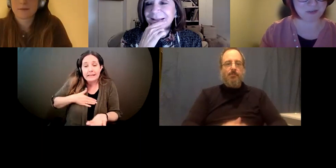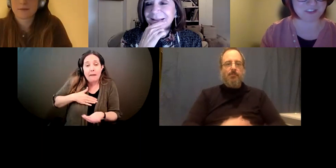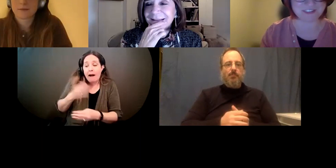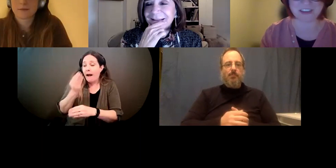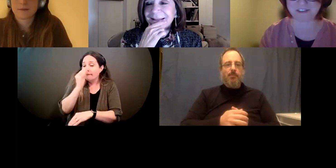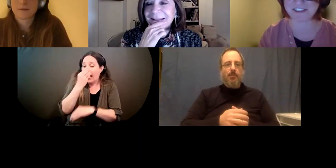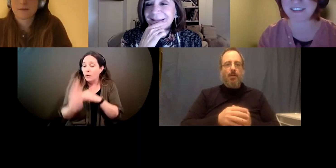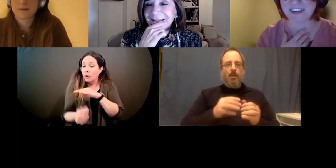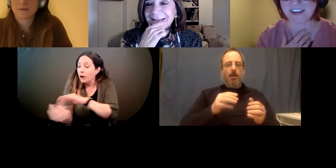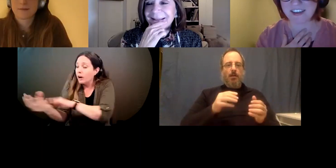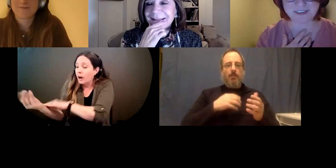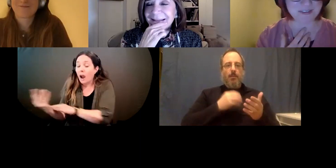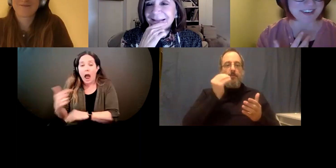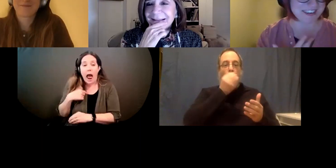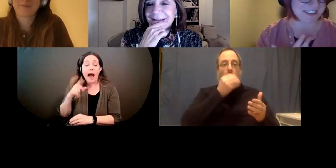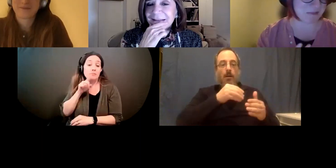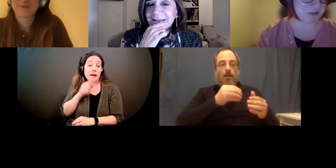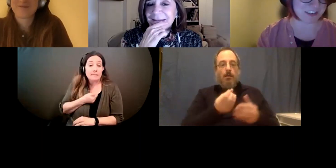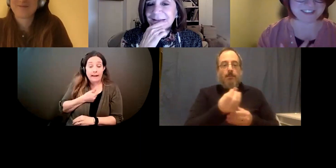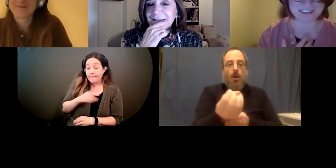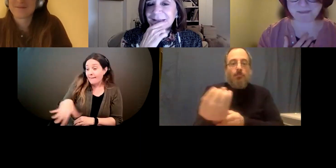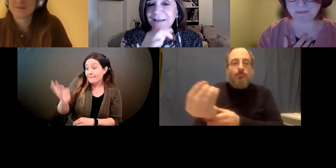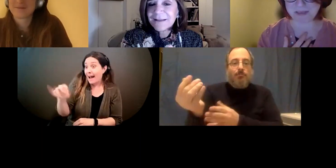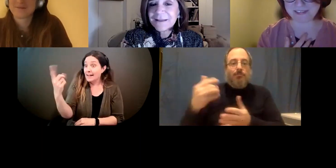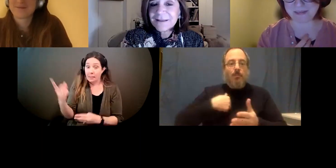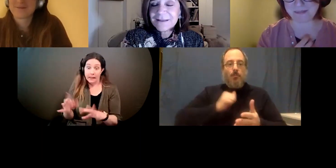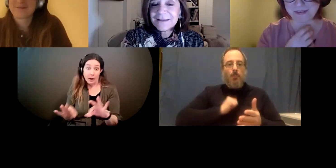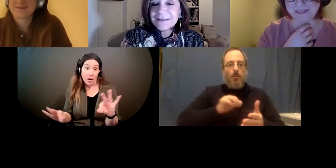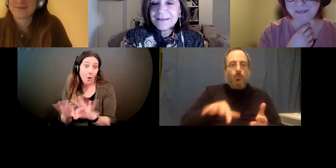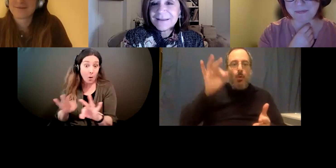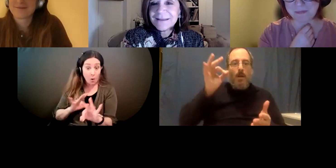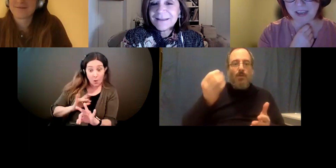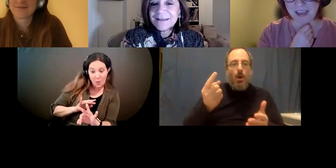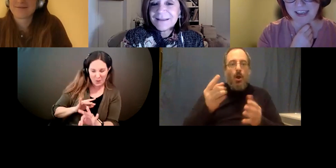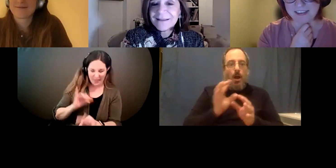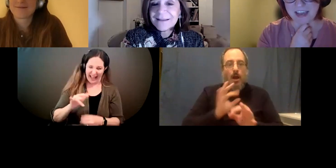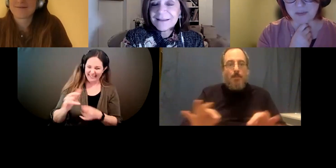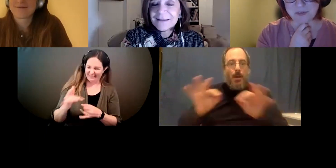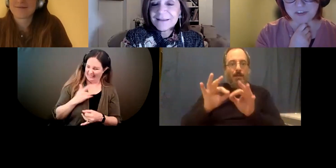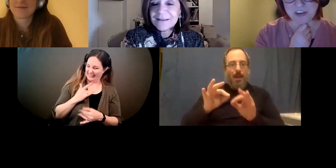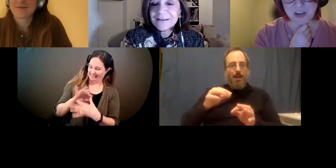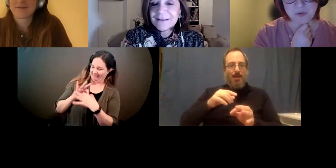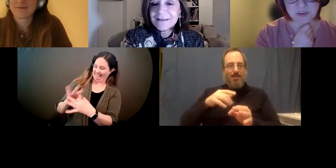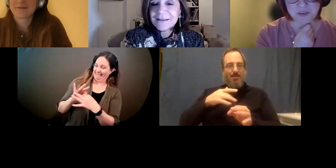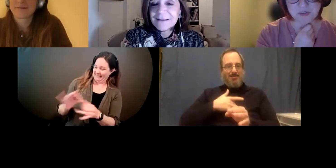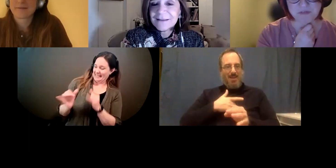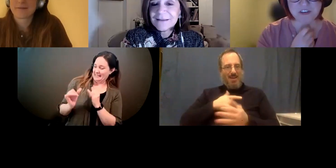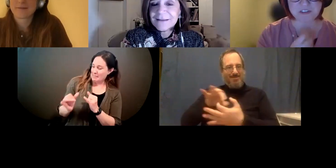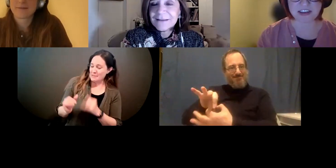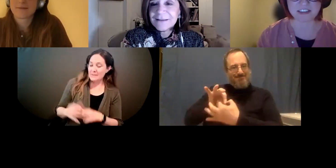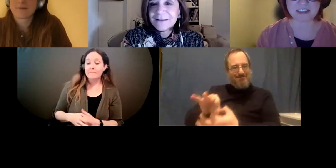made huge discoveries. So somewhat it's a bit personal, and I wonder how